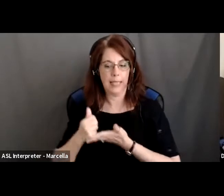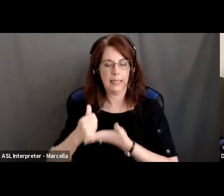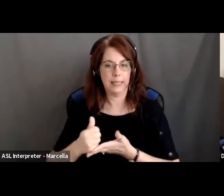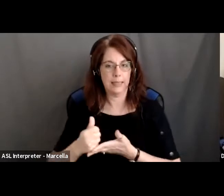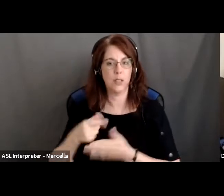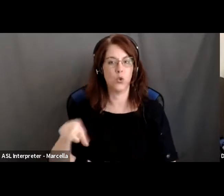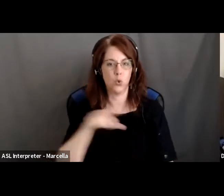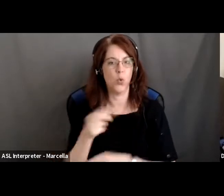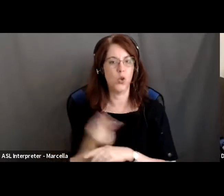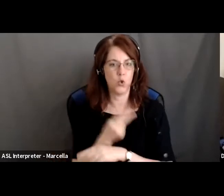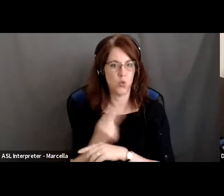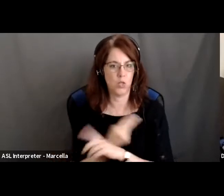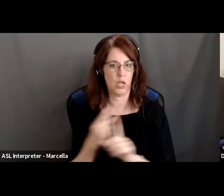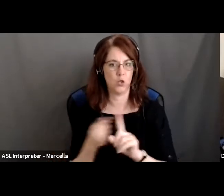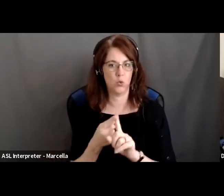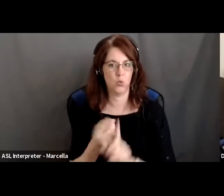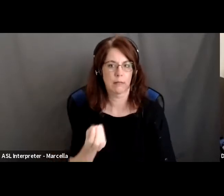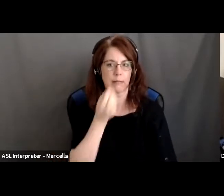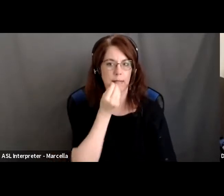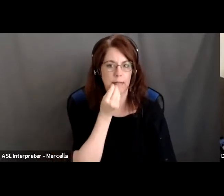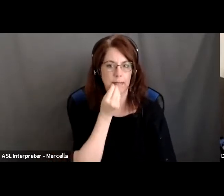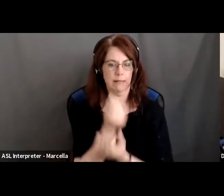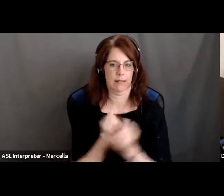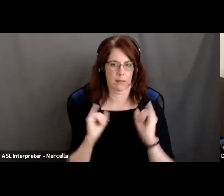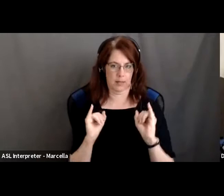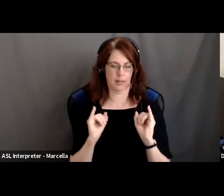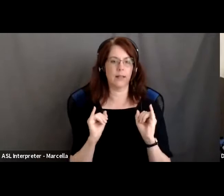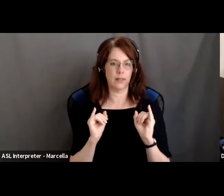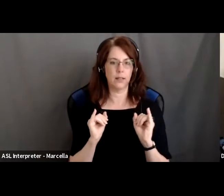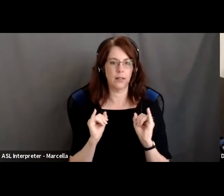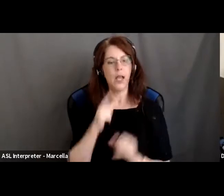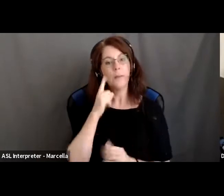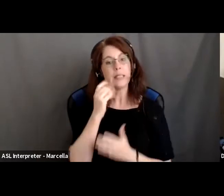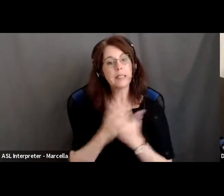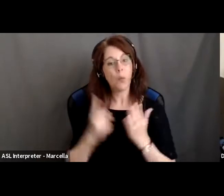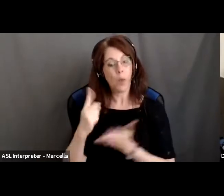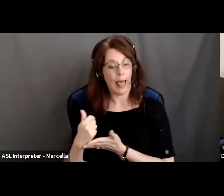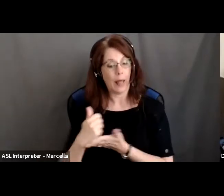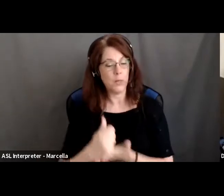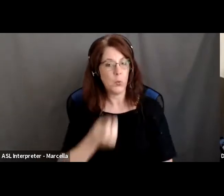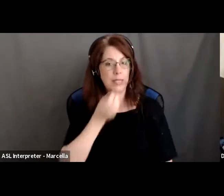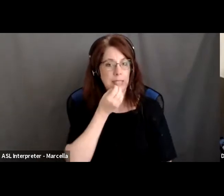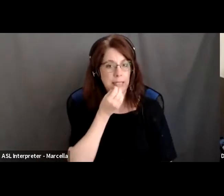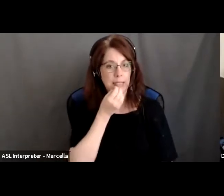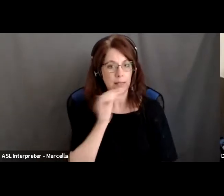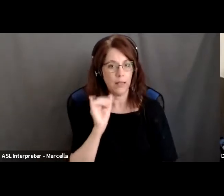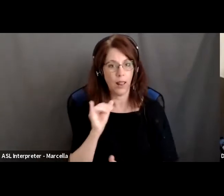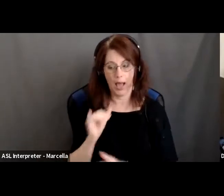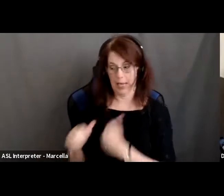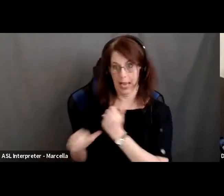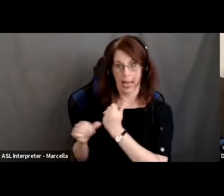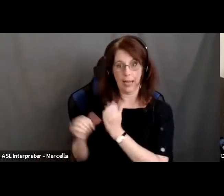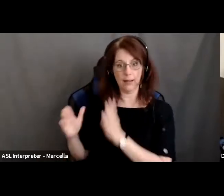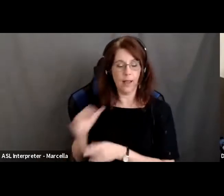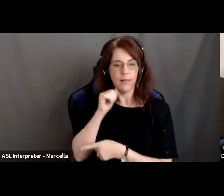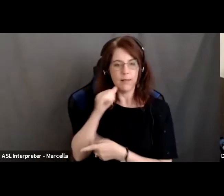using to eat independently. Just because somebody is helping you eat, like an attendant, does not